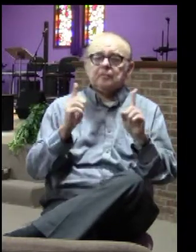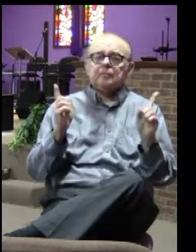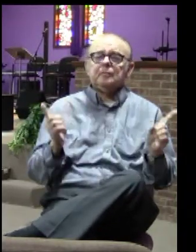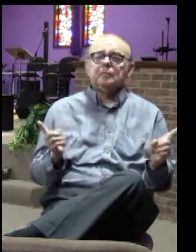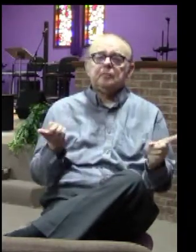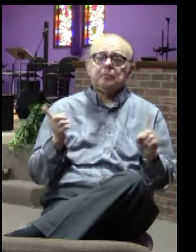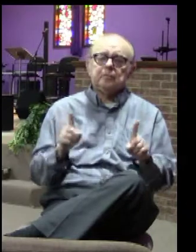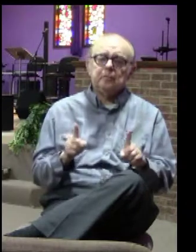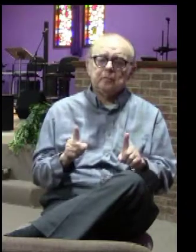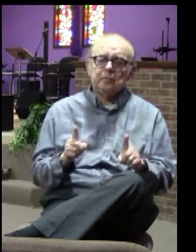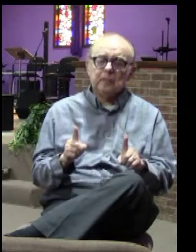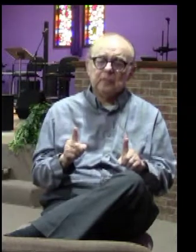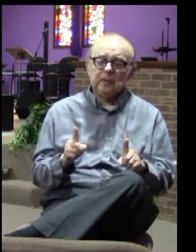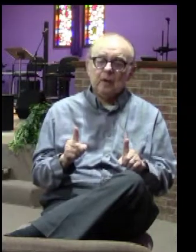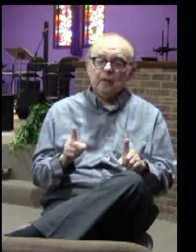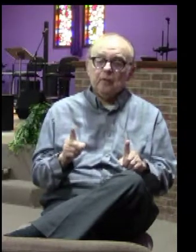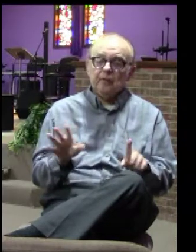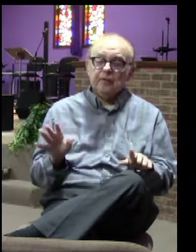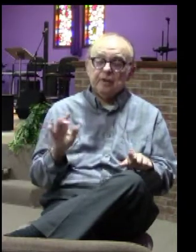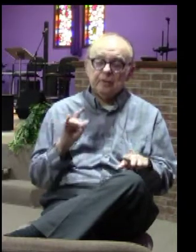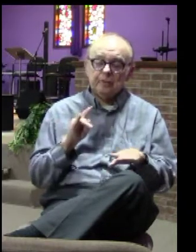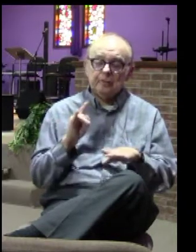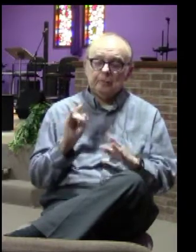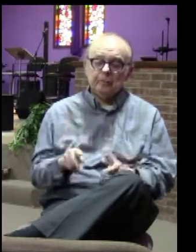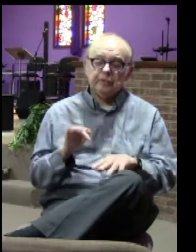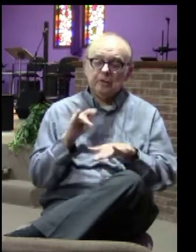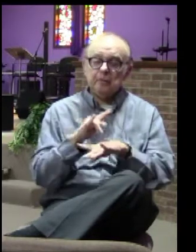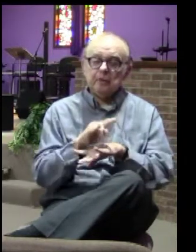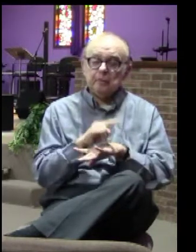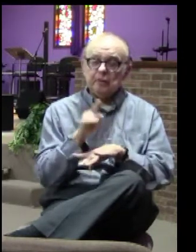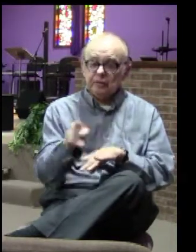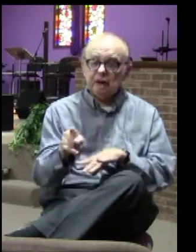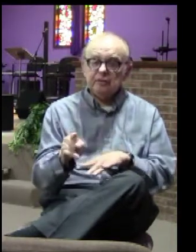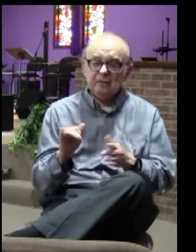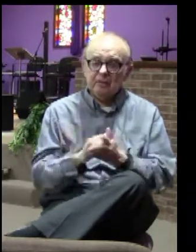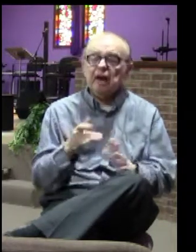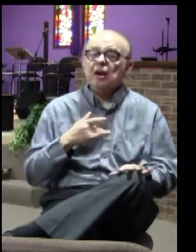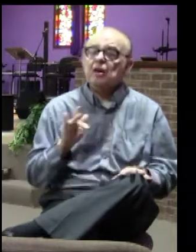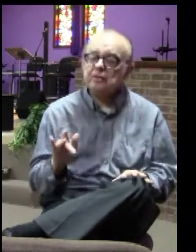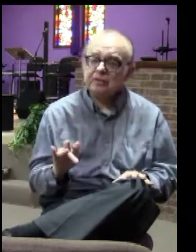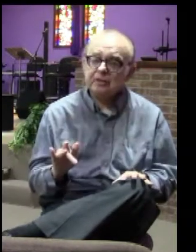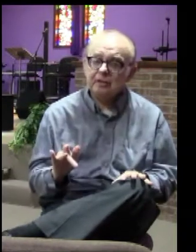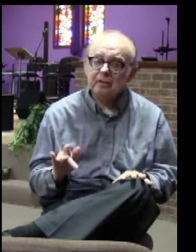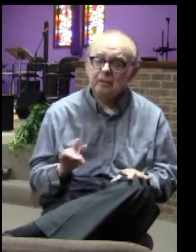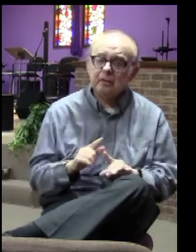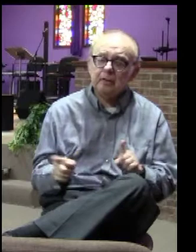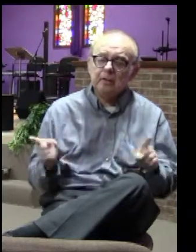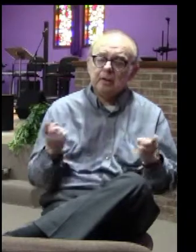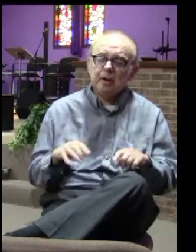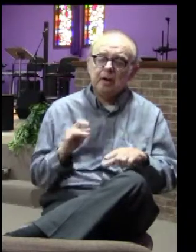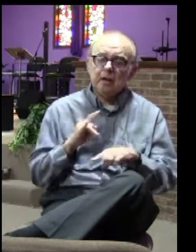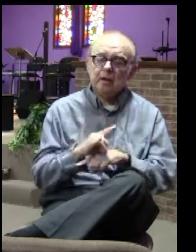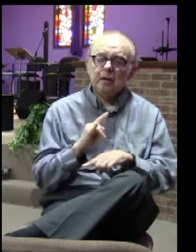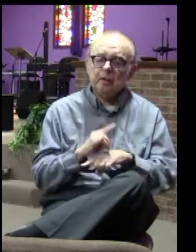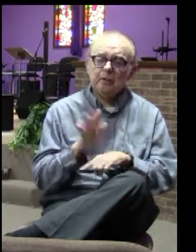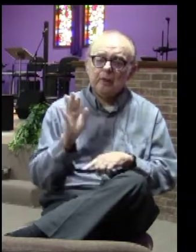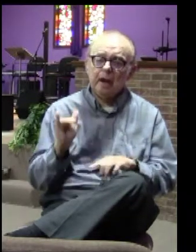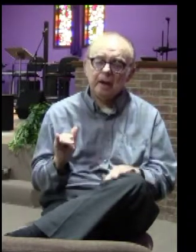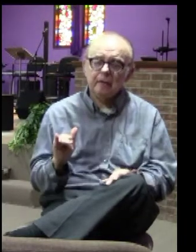But when you've been betrayed, it hurts. But when you've been betrayed